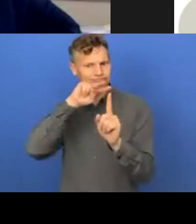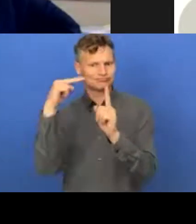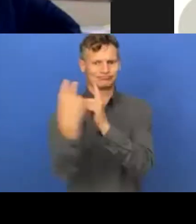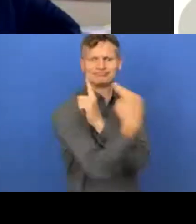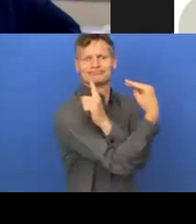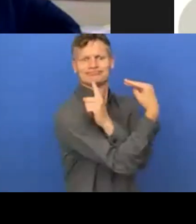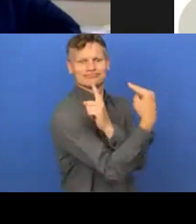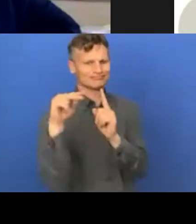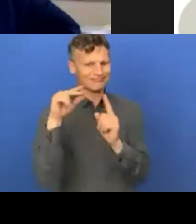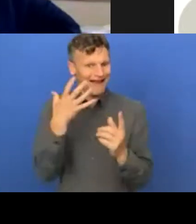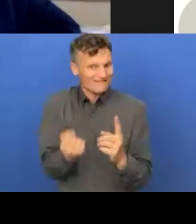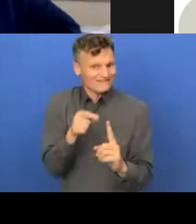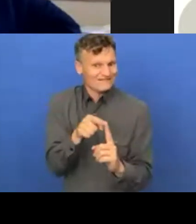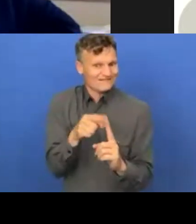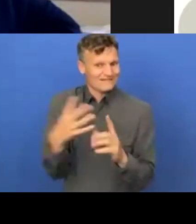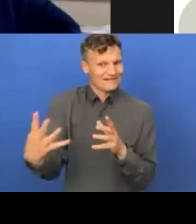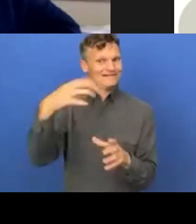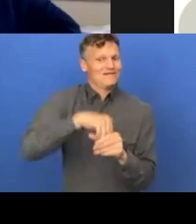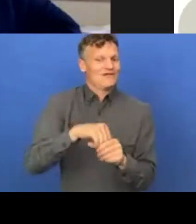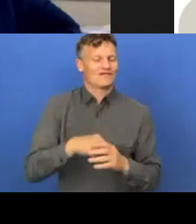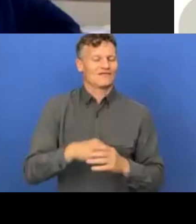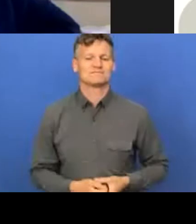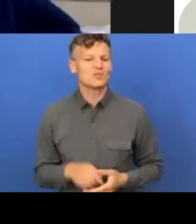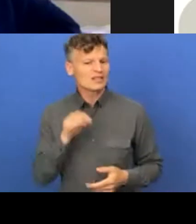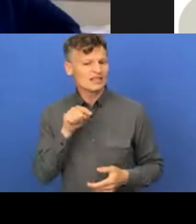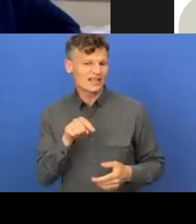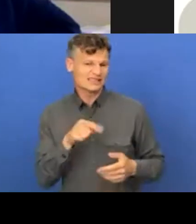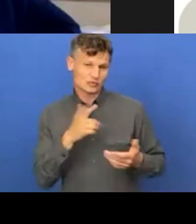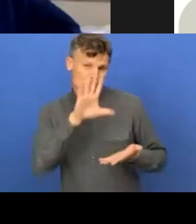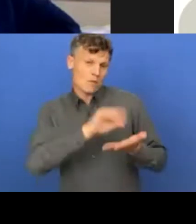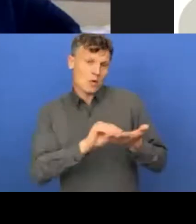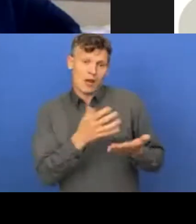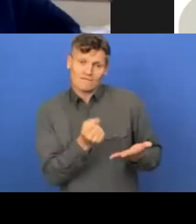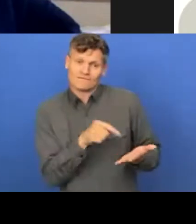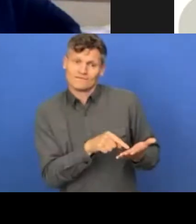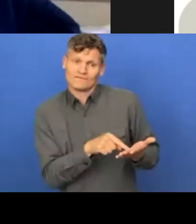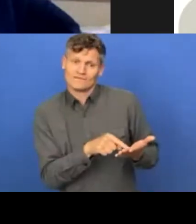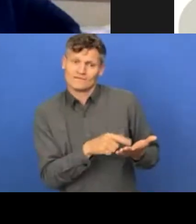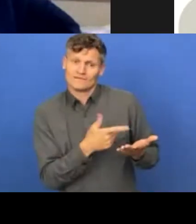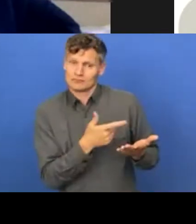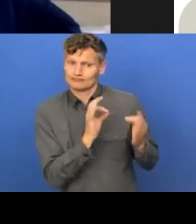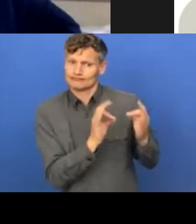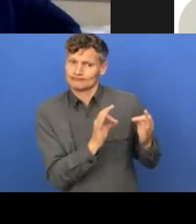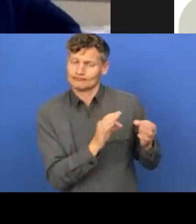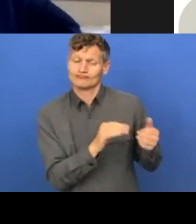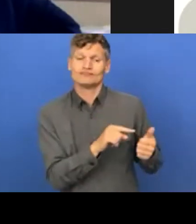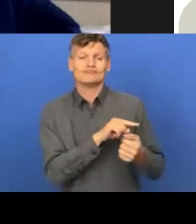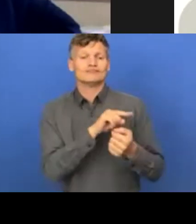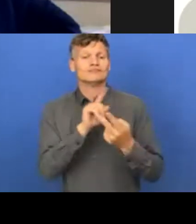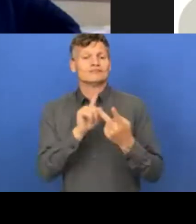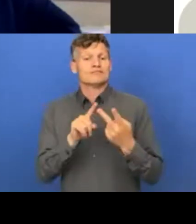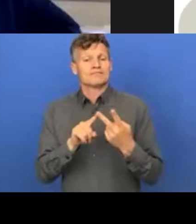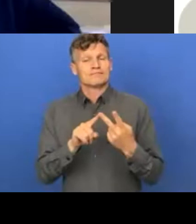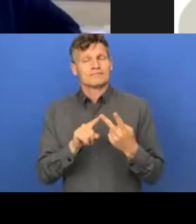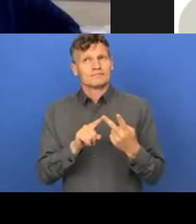of attention in the research report. And I think I would add, secondly, some of the